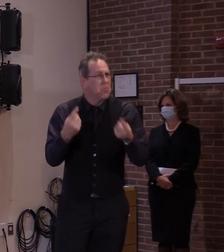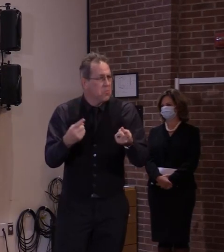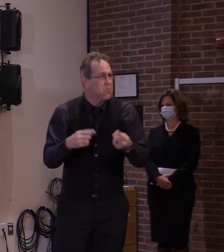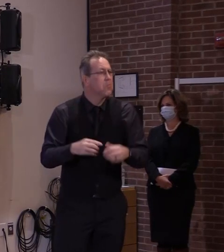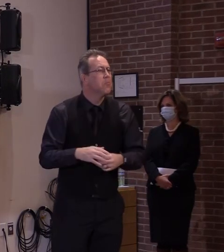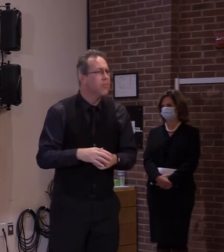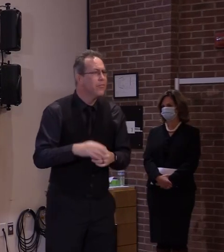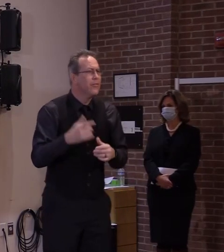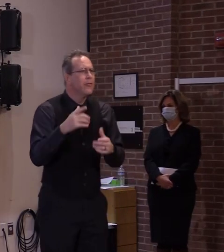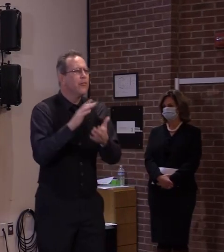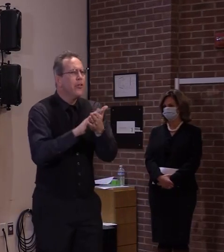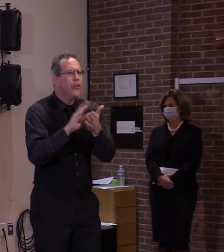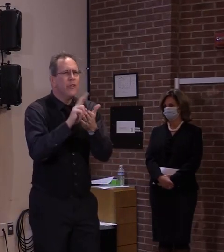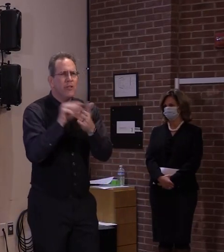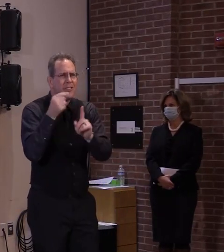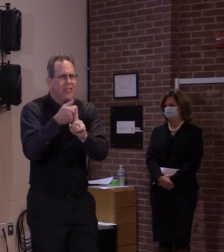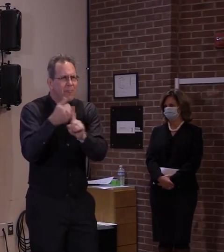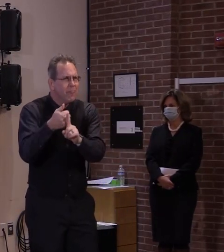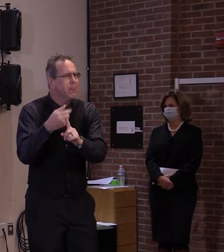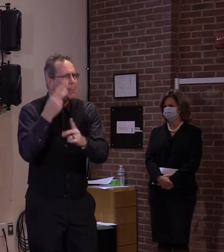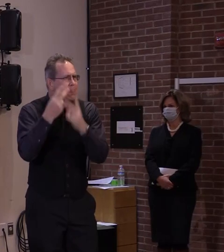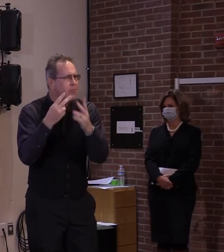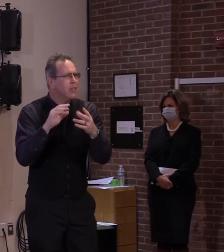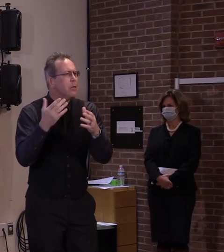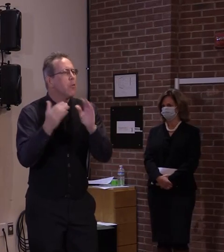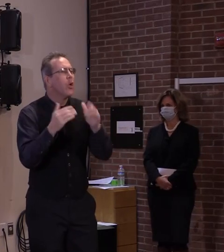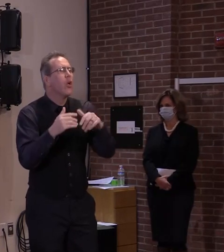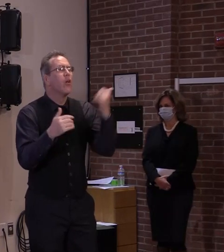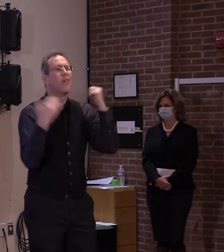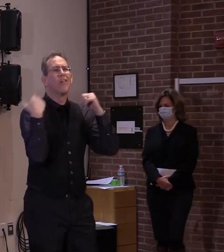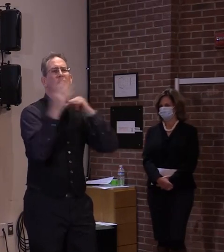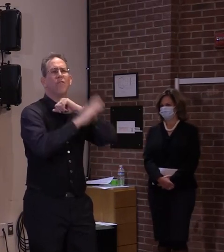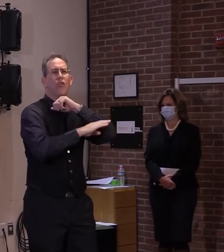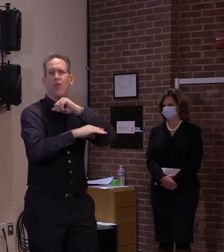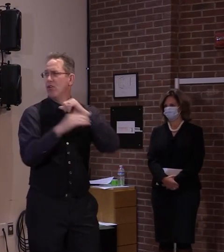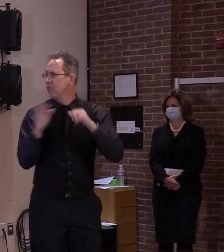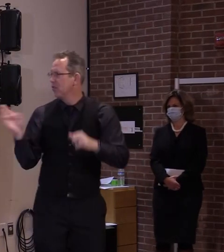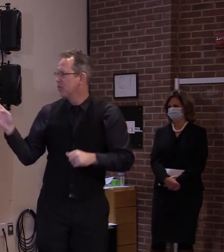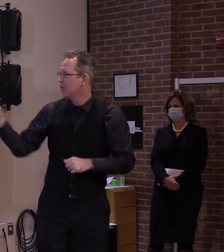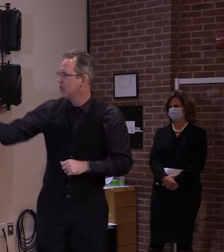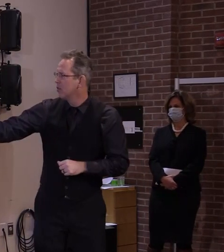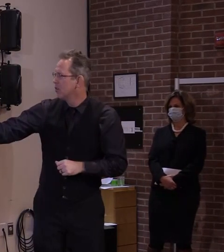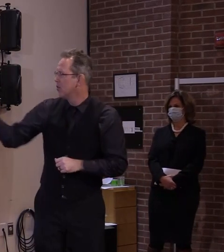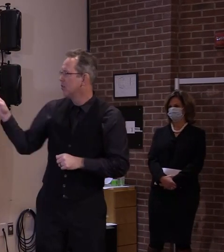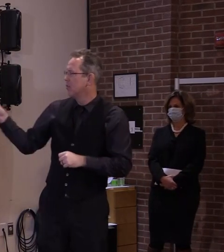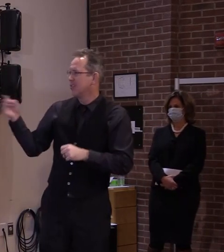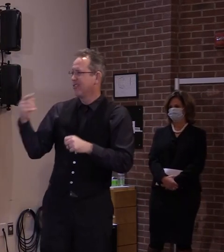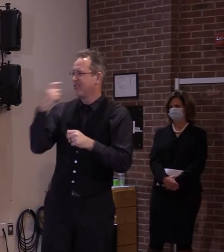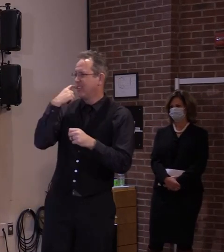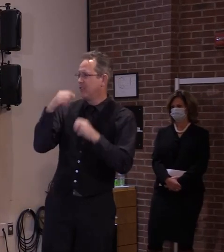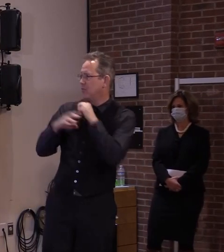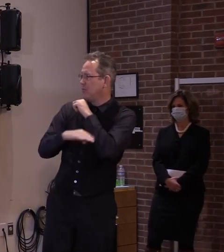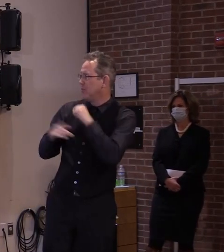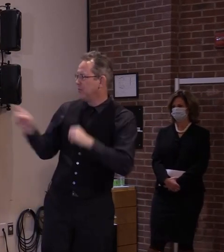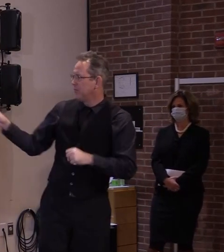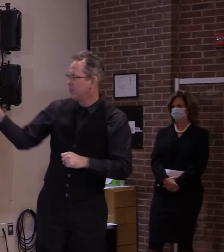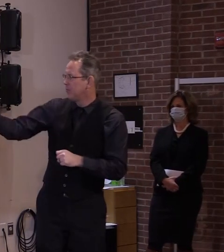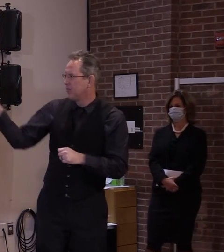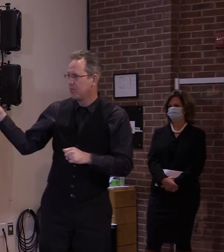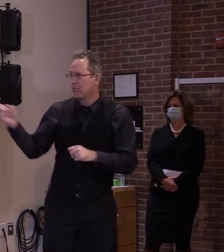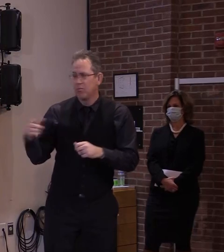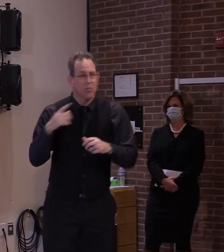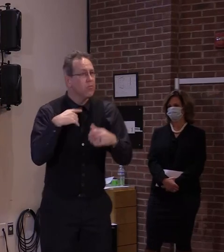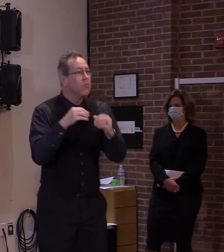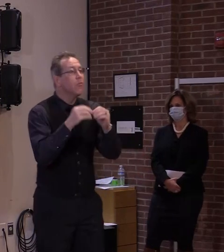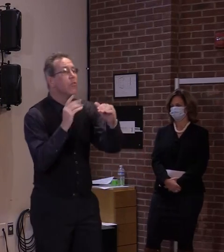see when you compare the fall semester of 2021 to the spring semester of 2021, there were about 8,000 more students on